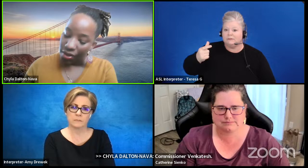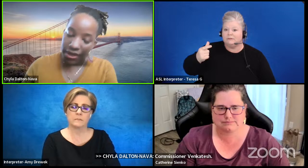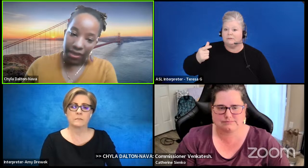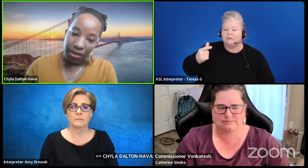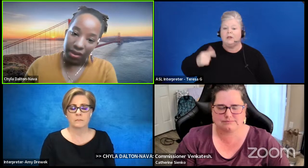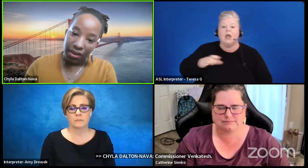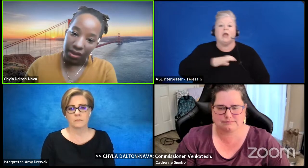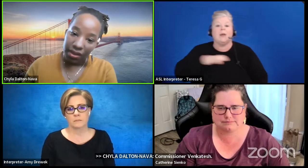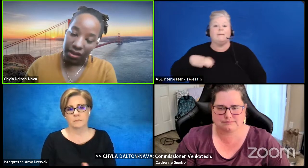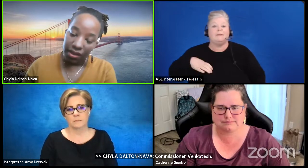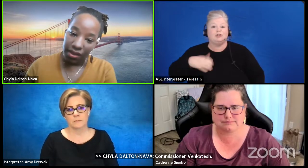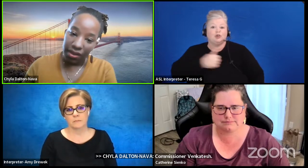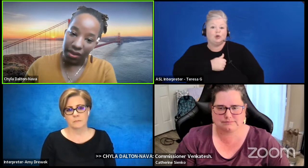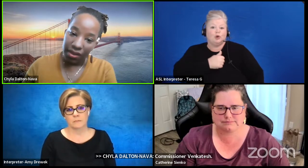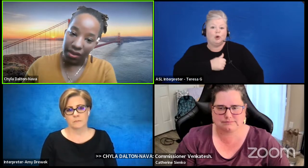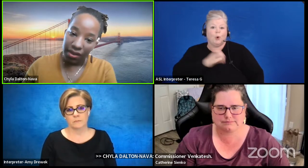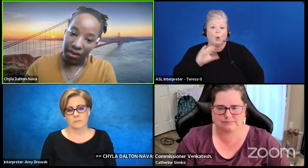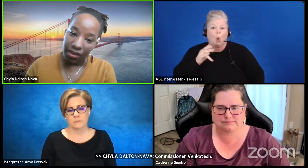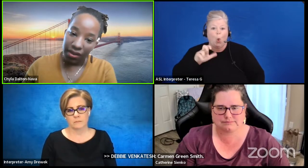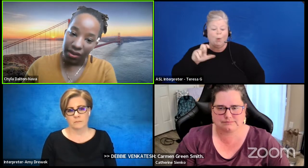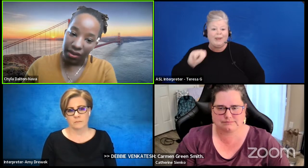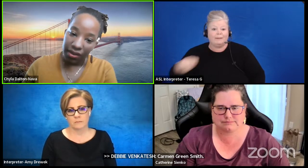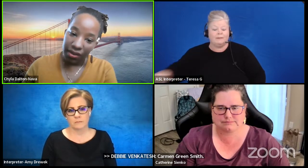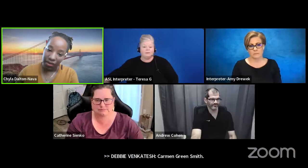Commissioner Cohen.